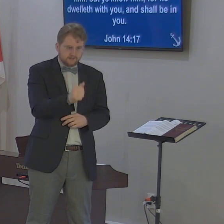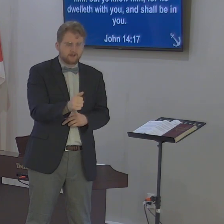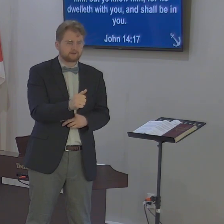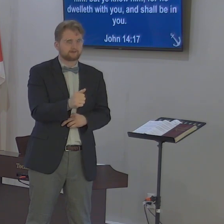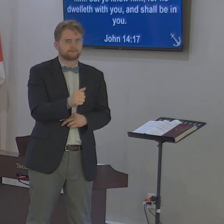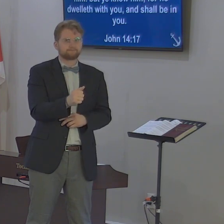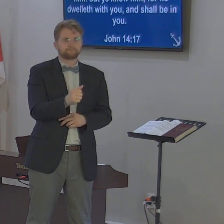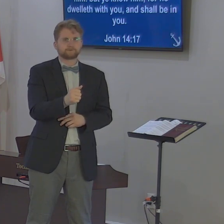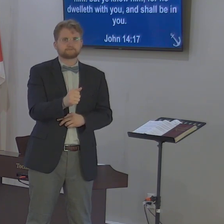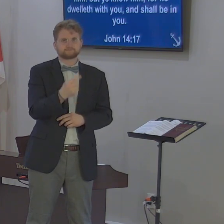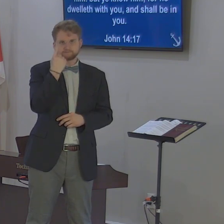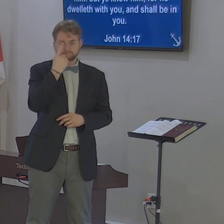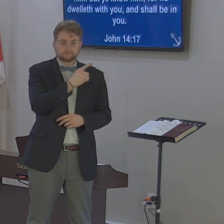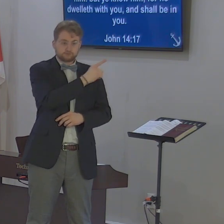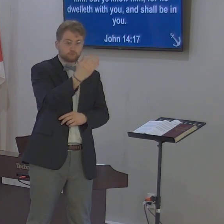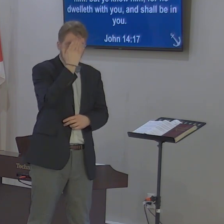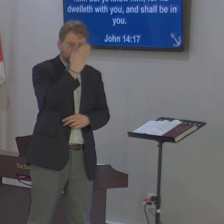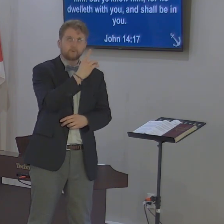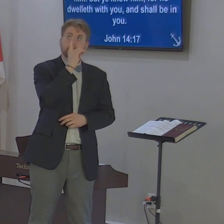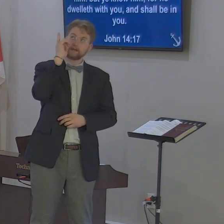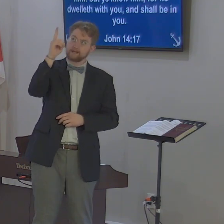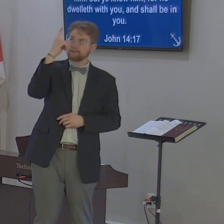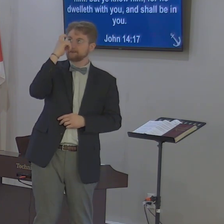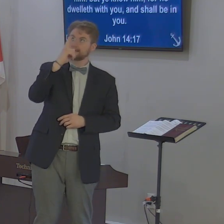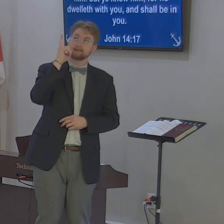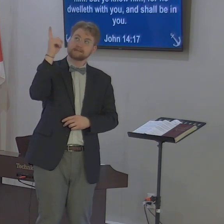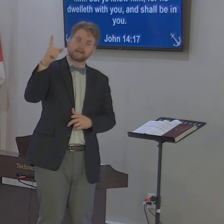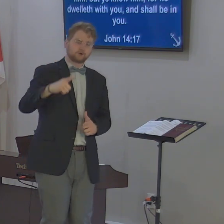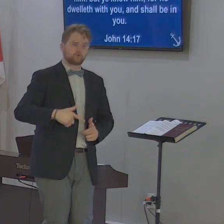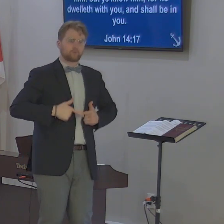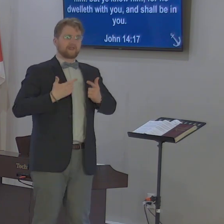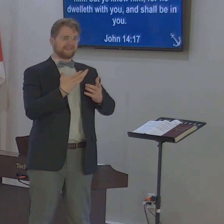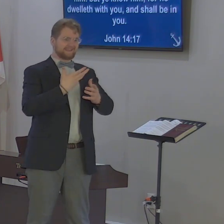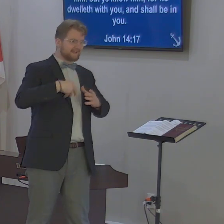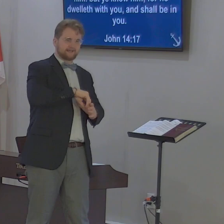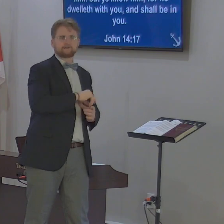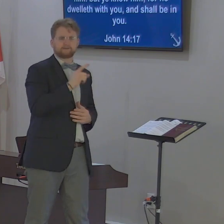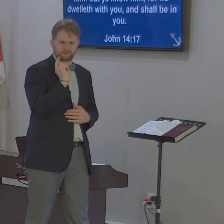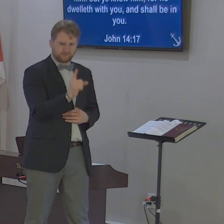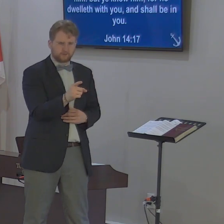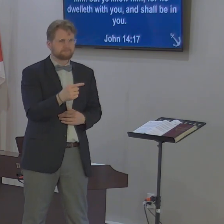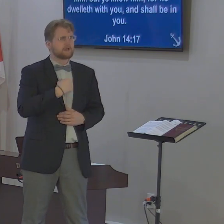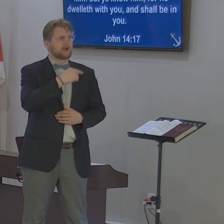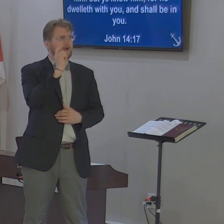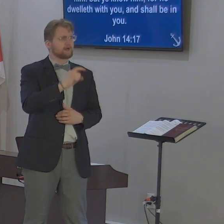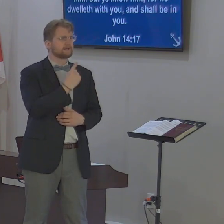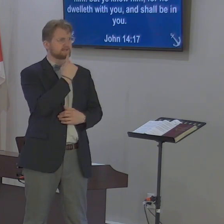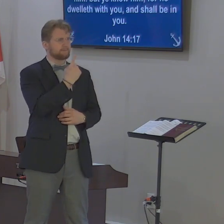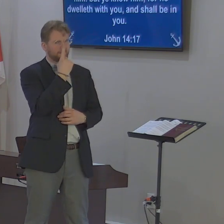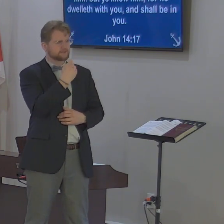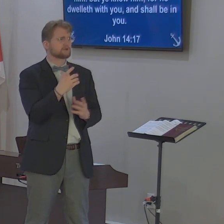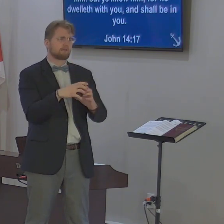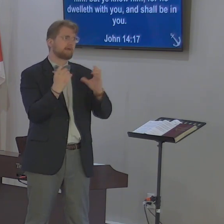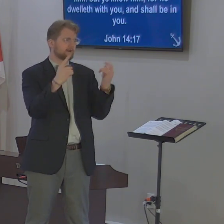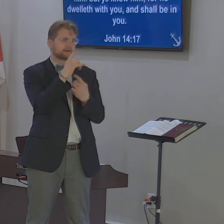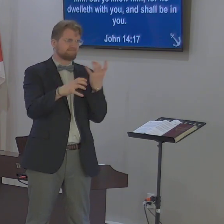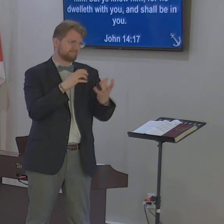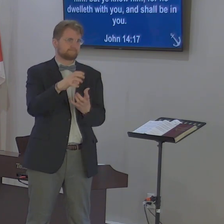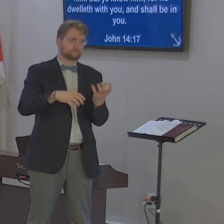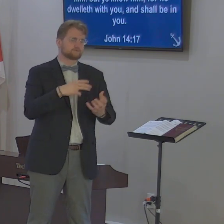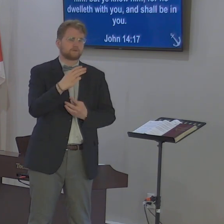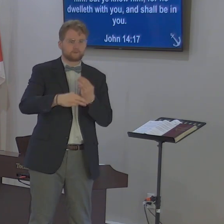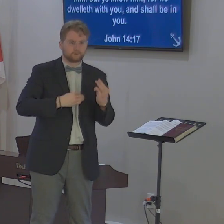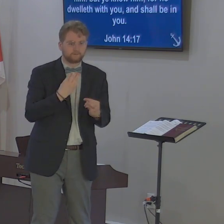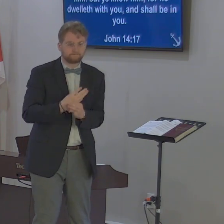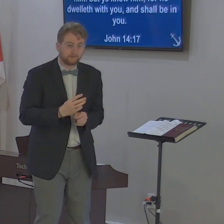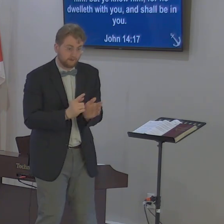he dwelleth with you and shall be with you. Now, I got to say this because there's confusion in the world. The